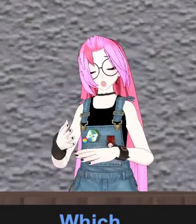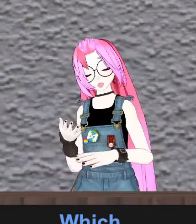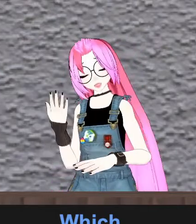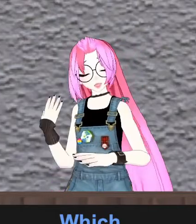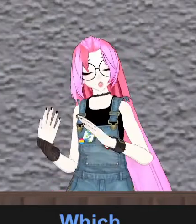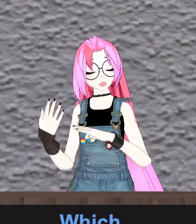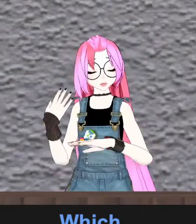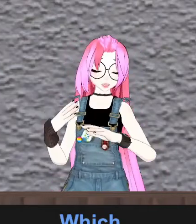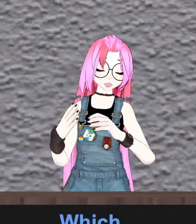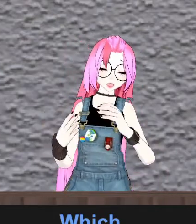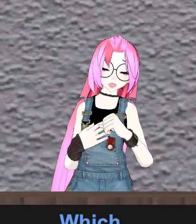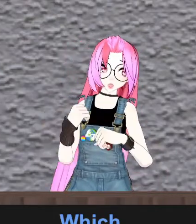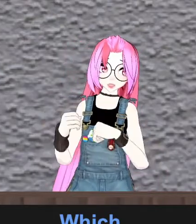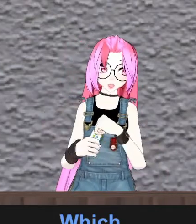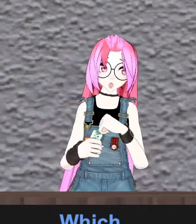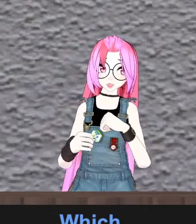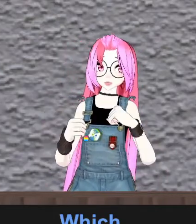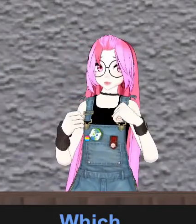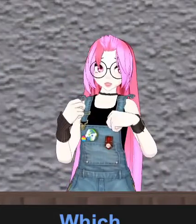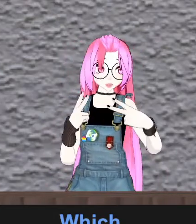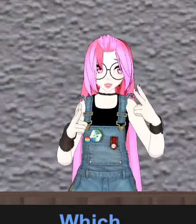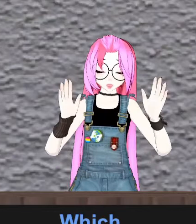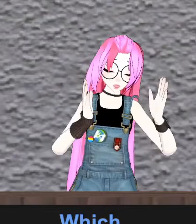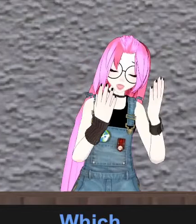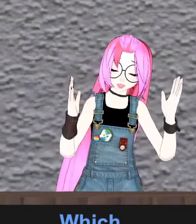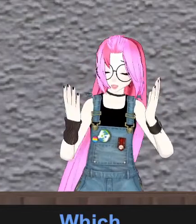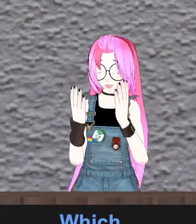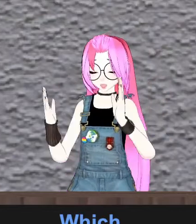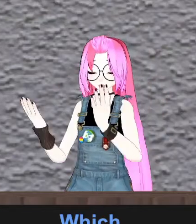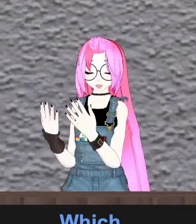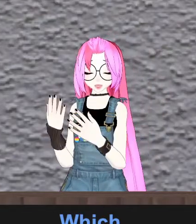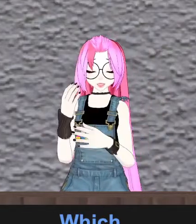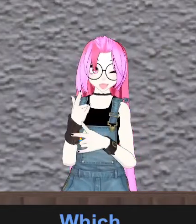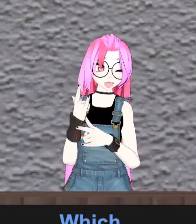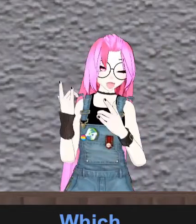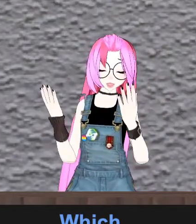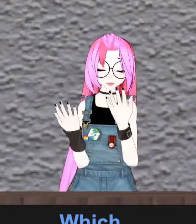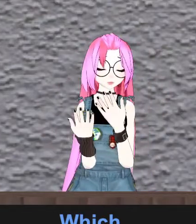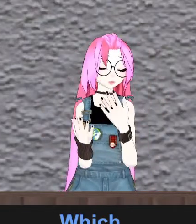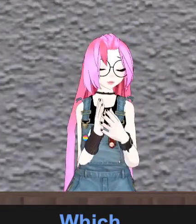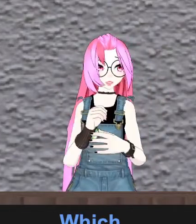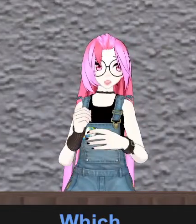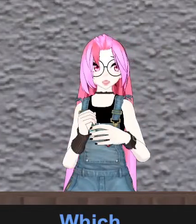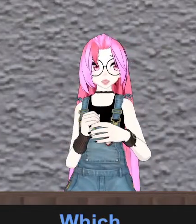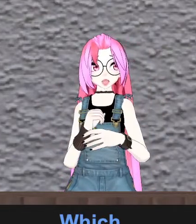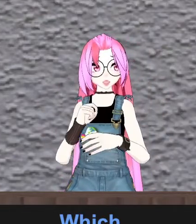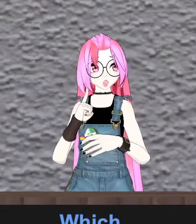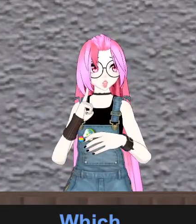were a few moments a few years ago where there was a problem where a lot of deaf schools were being shut down. And deaf